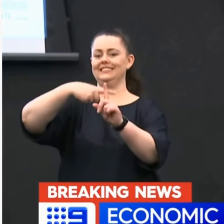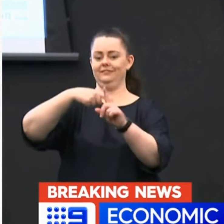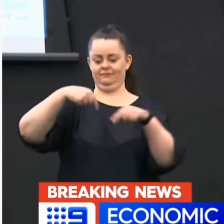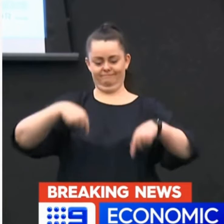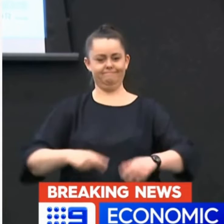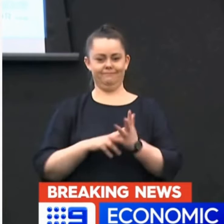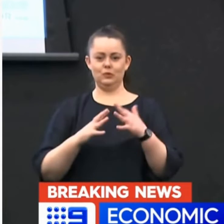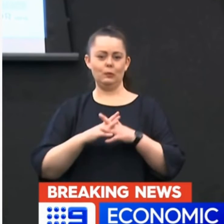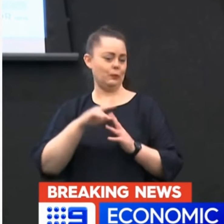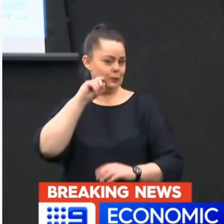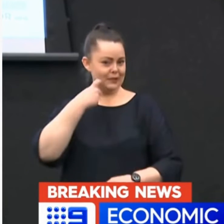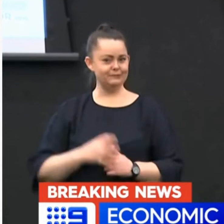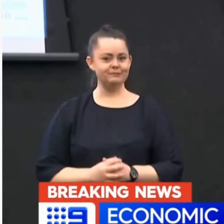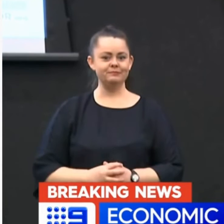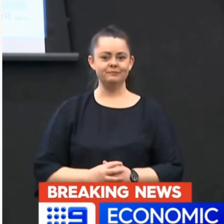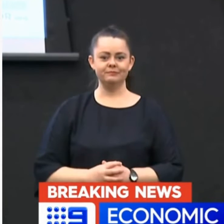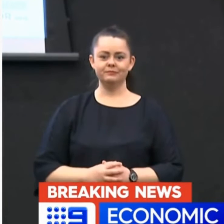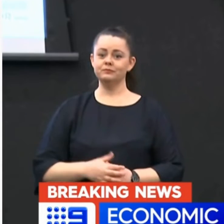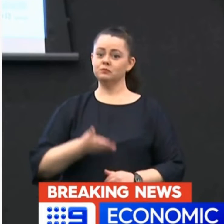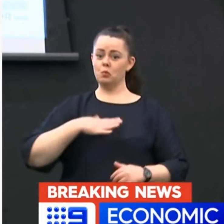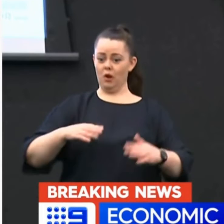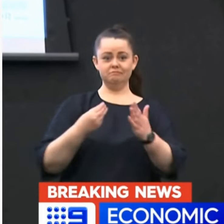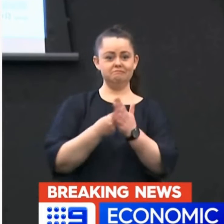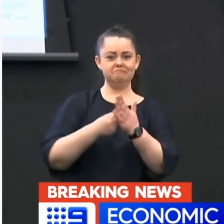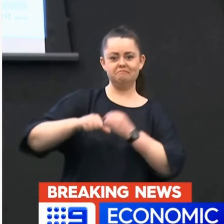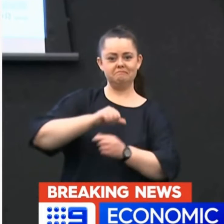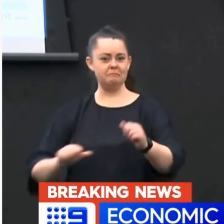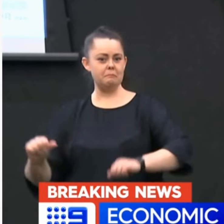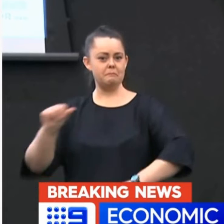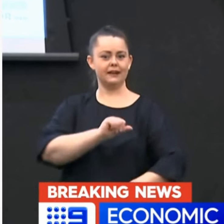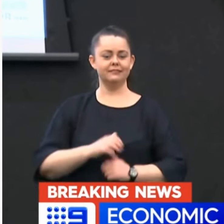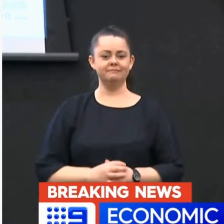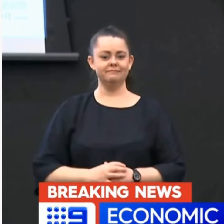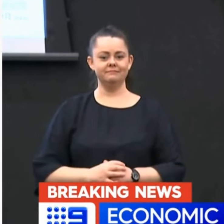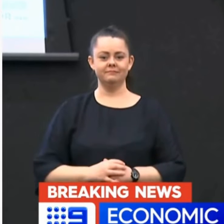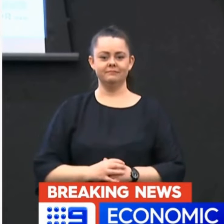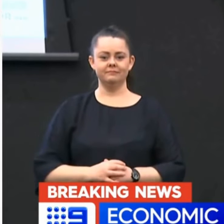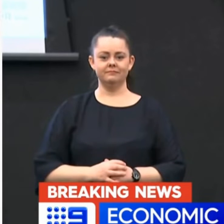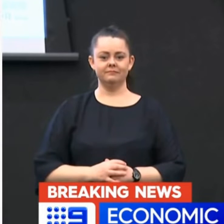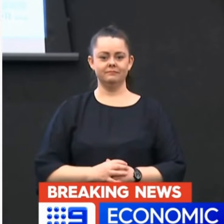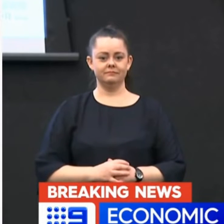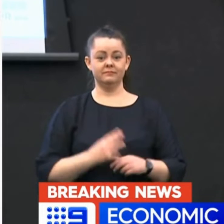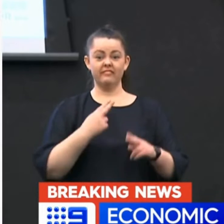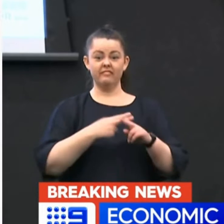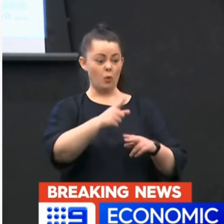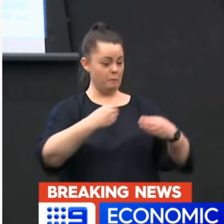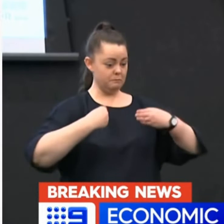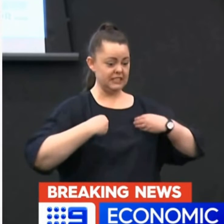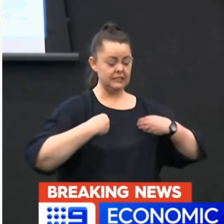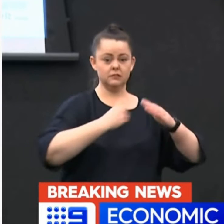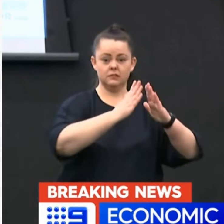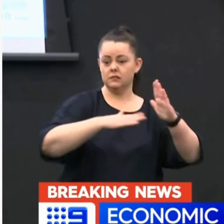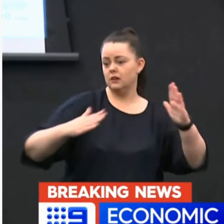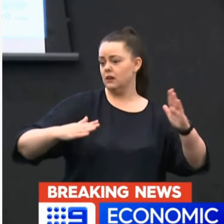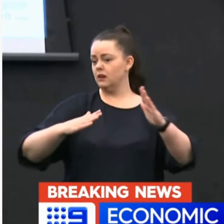plan: securing a strong rebound, targeted and timely support for those industries, sectors and areas